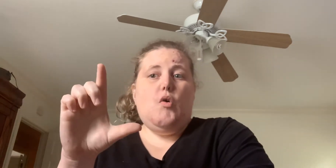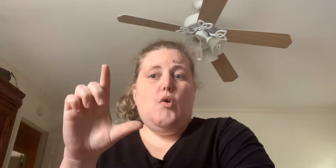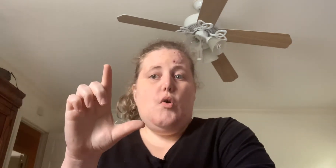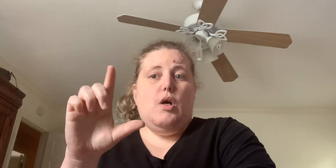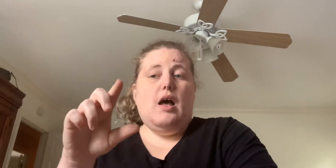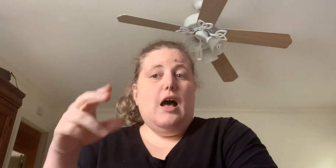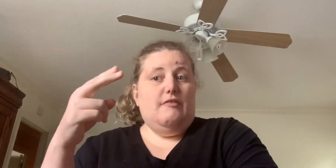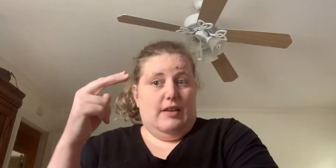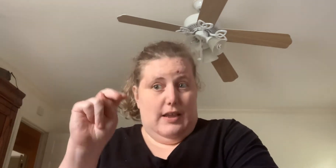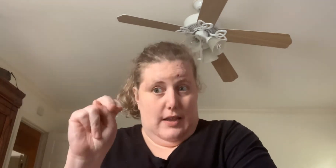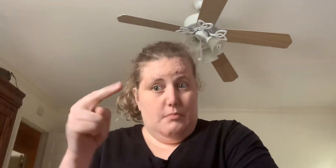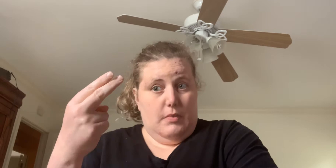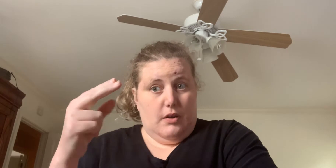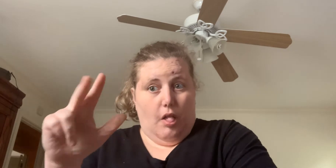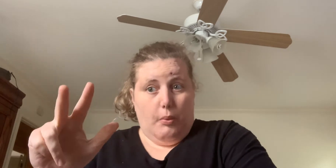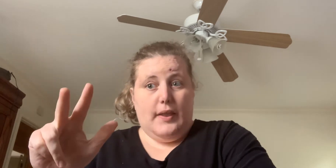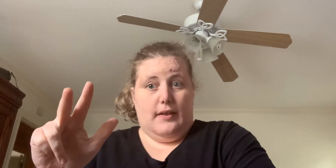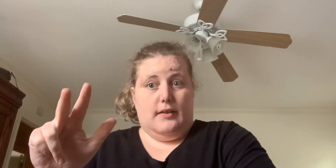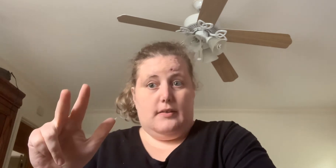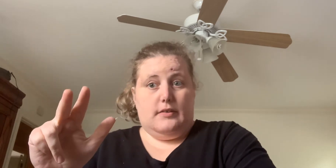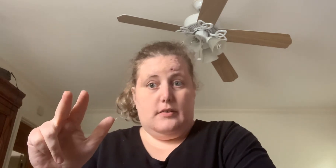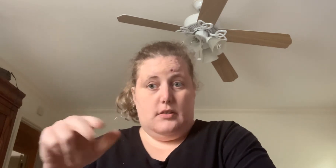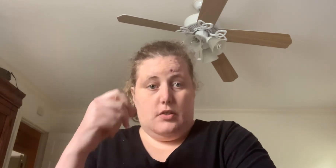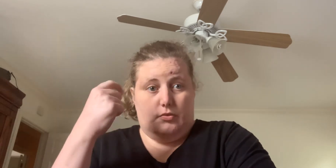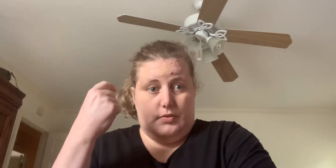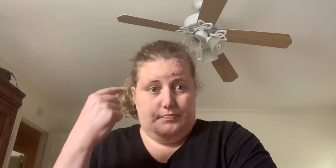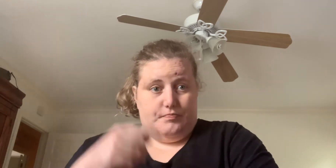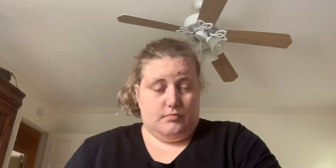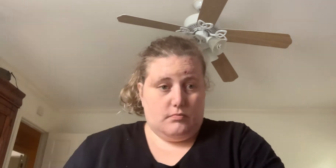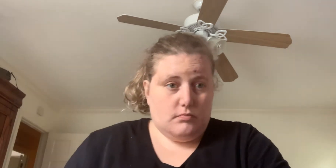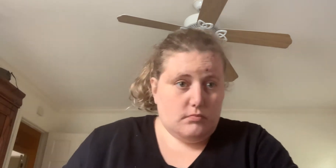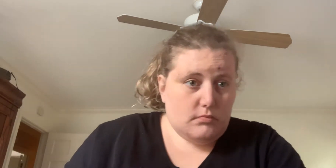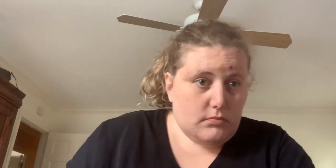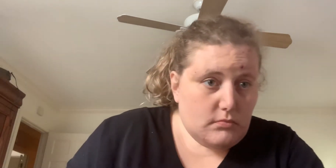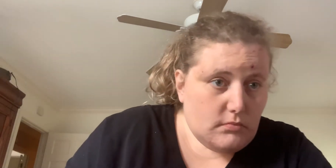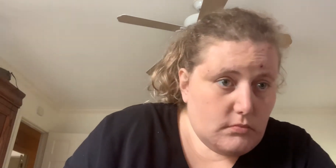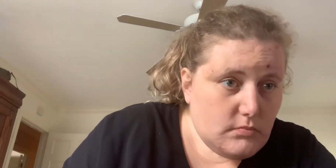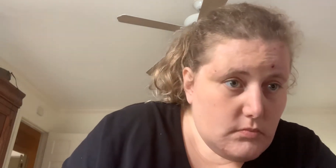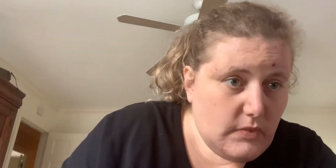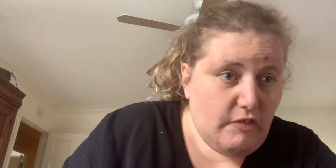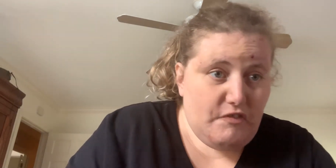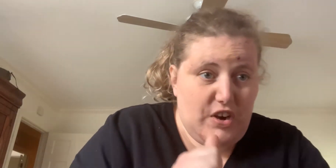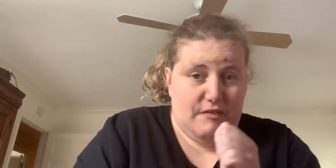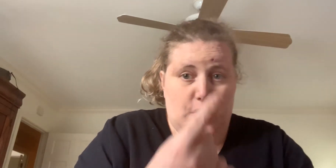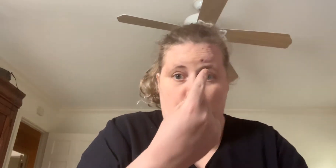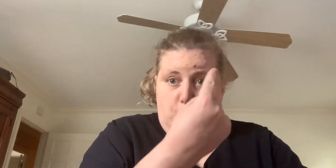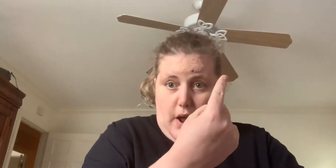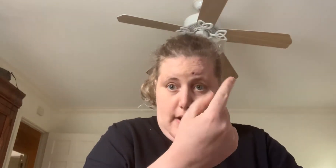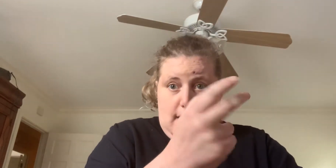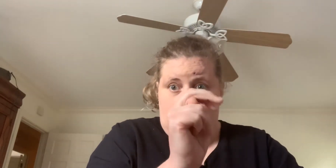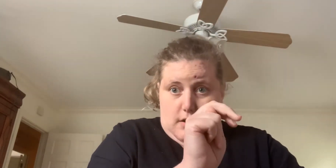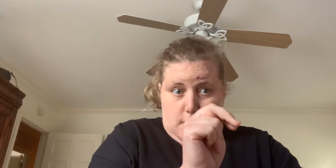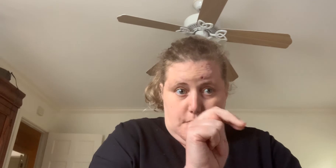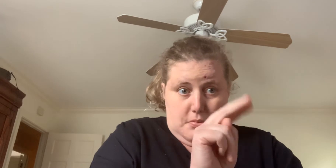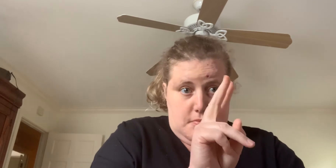And put a space between here, it's a little jumbled up. We also may want to know, for every